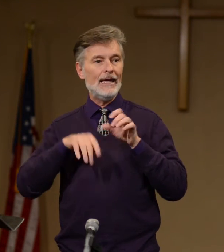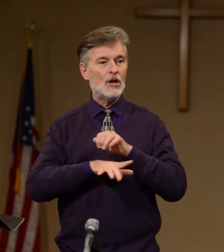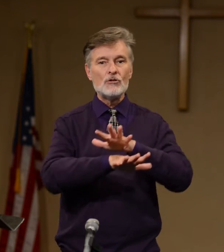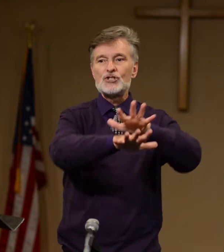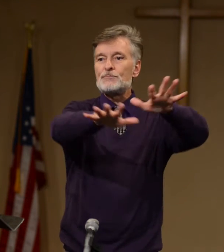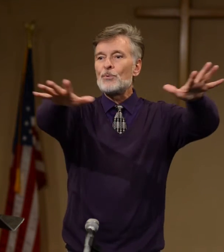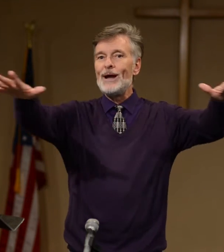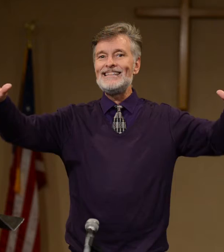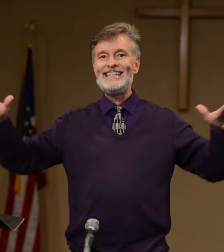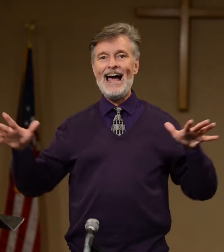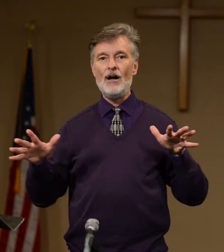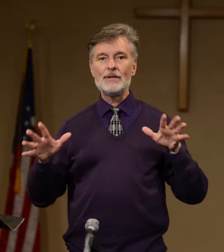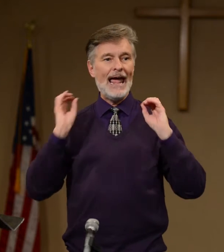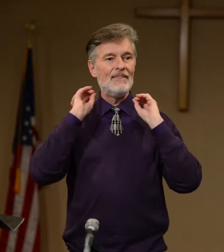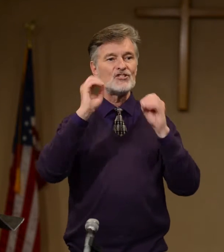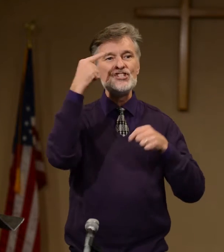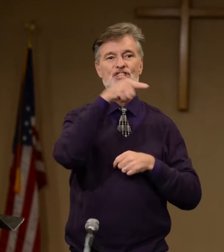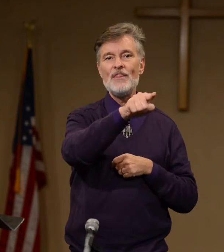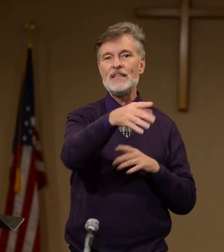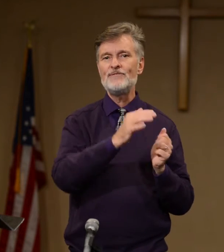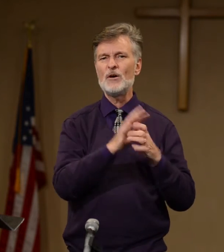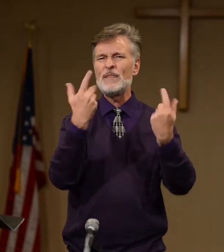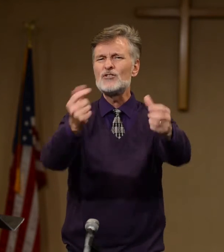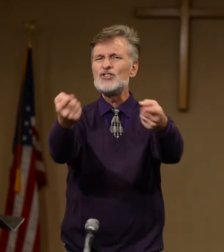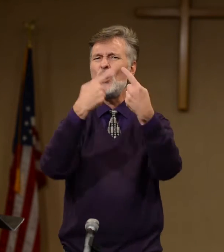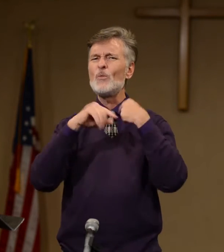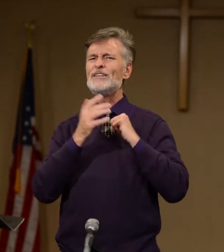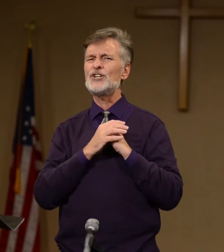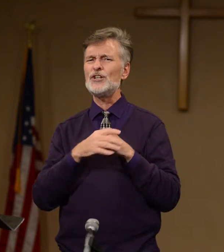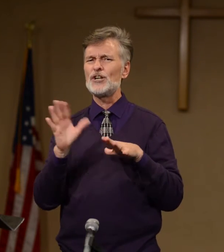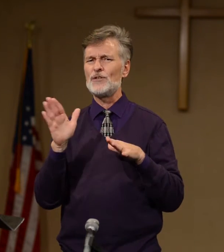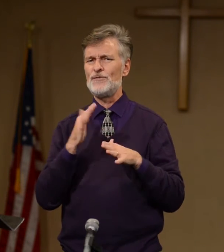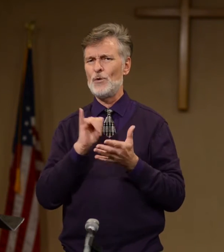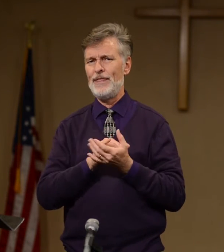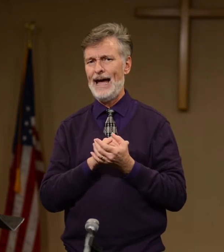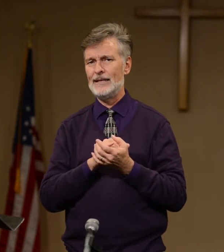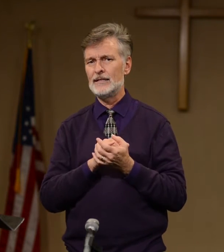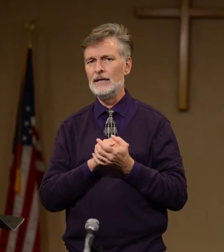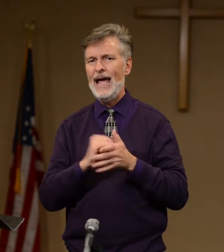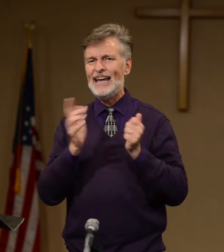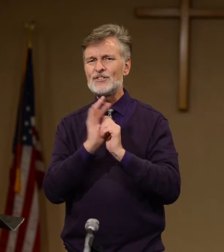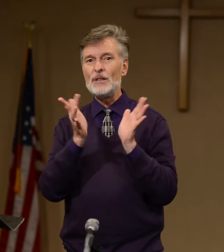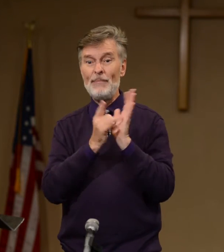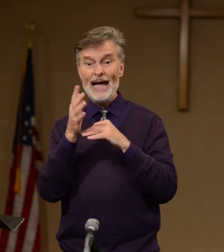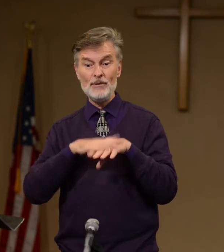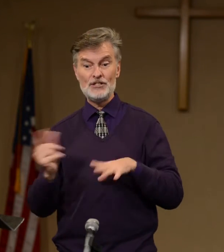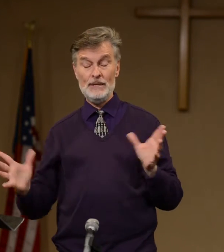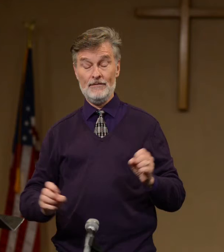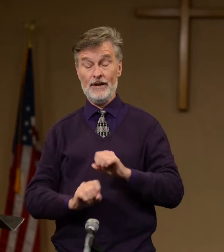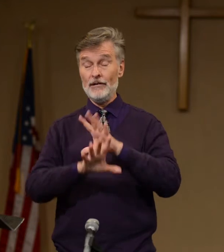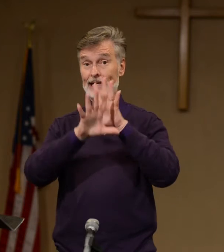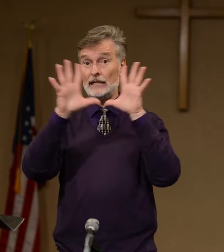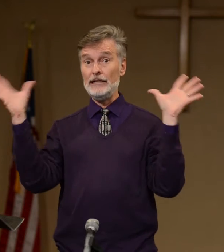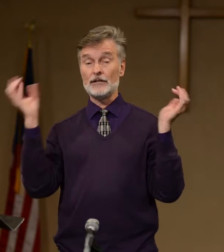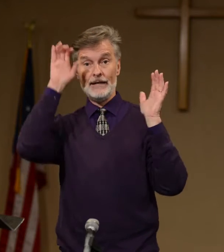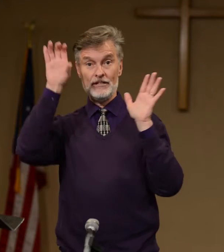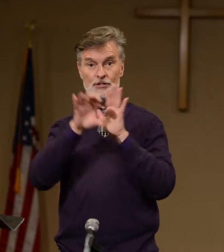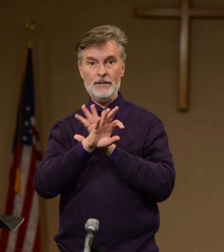It spreads out, and there's nothing for me. There's no return for that. And so the Bible is being very clear in this